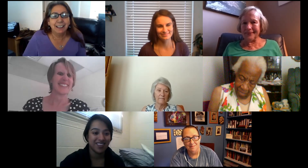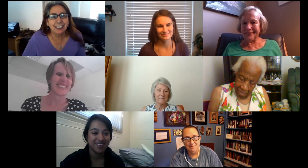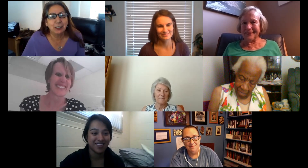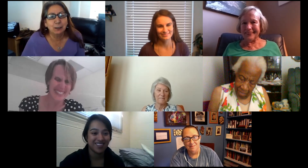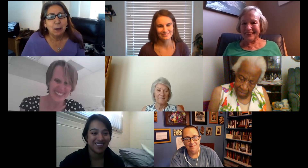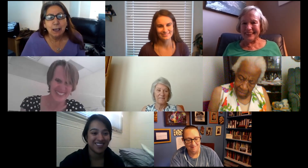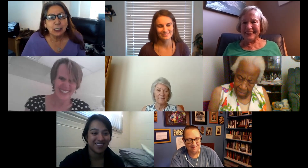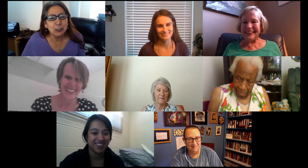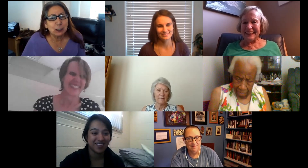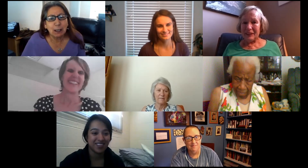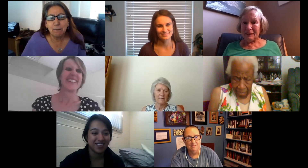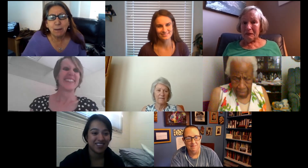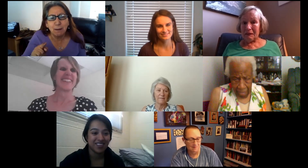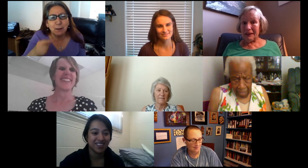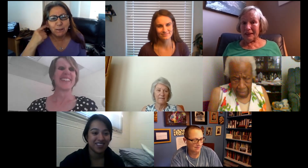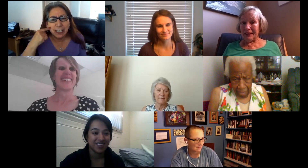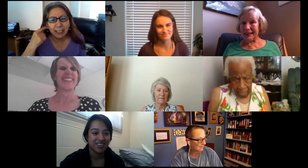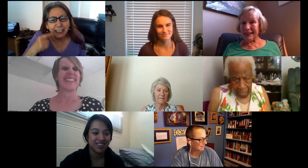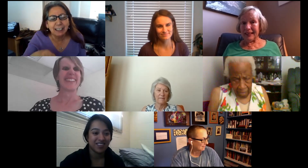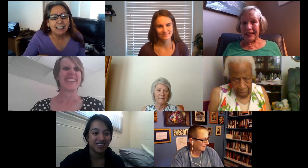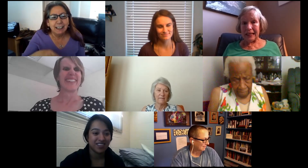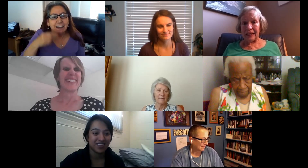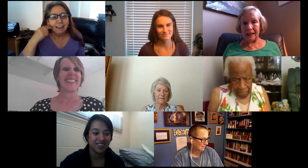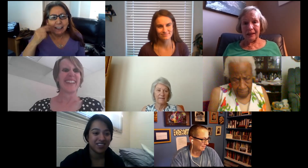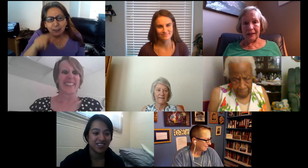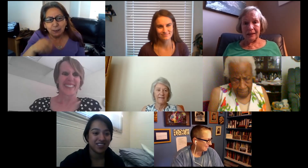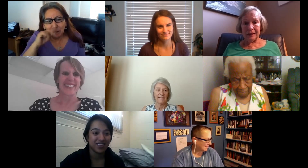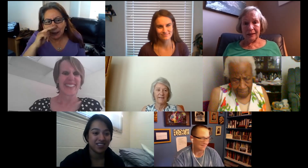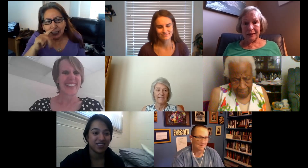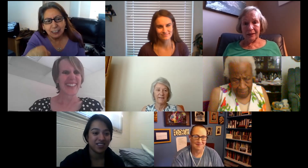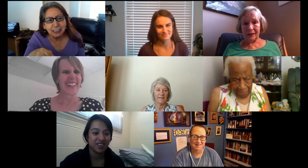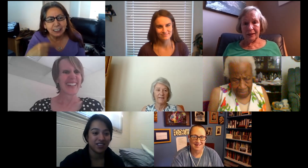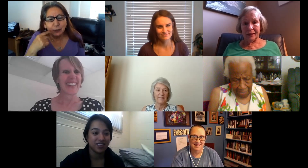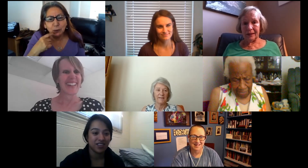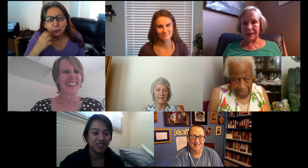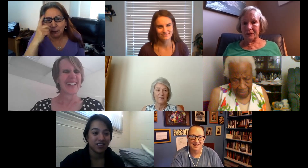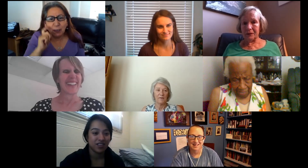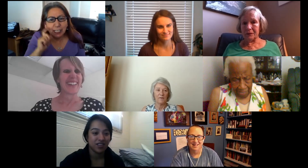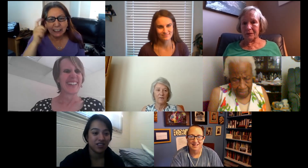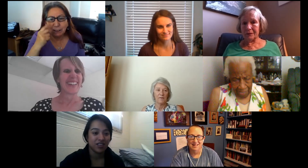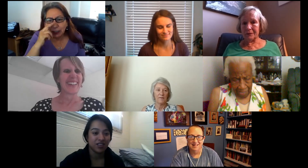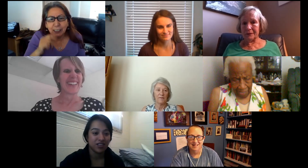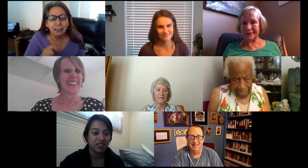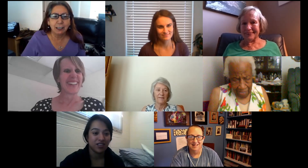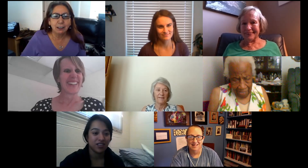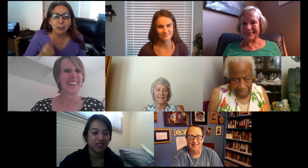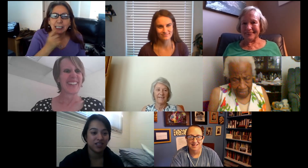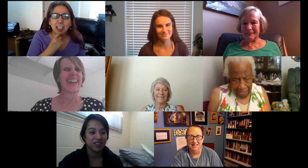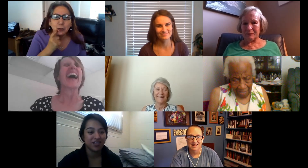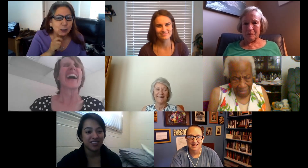she used to laugh, Mom, you're funny. You're funny, she says, your face is funny. Like, you're exaggerating,